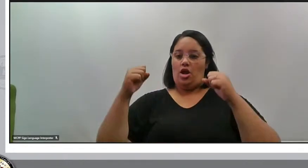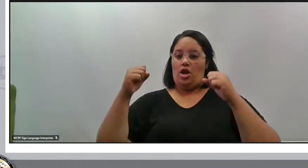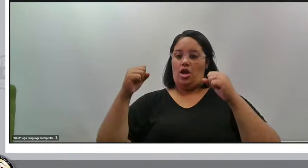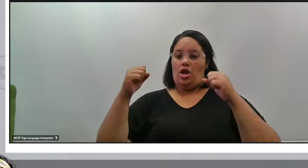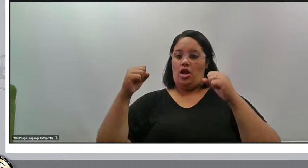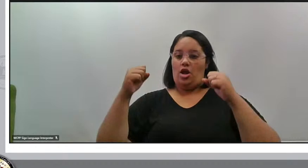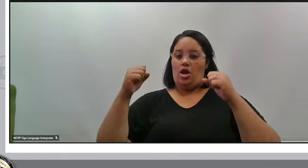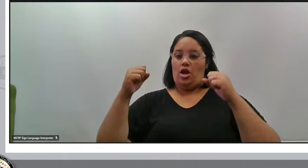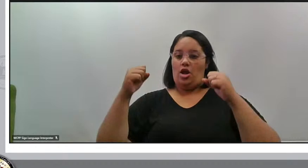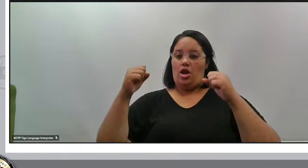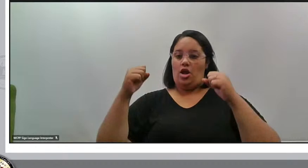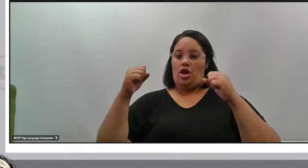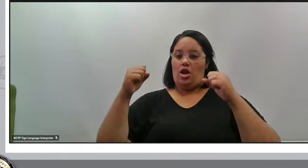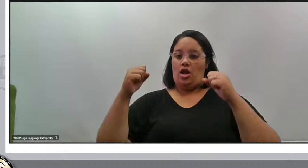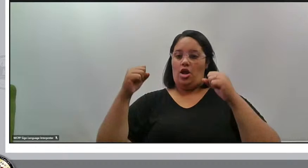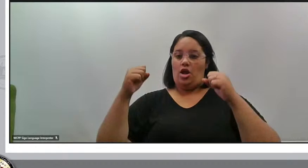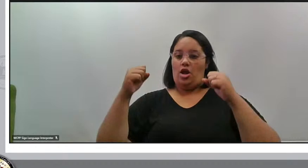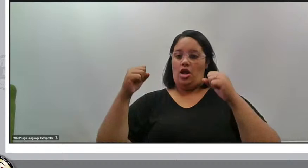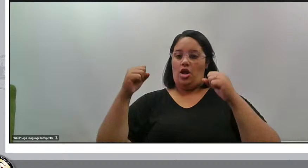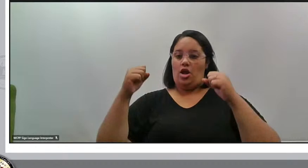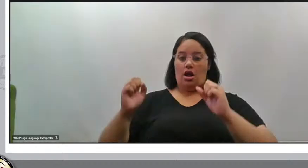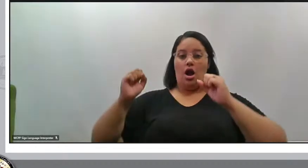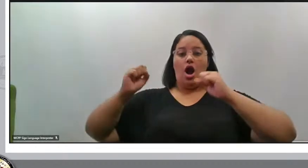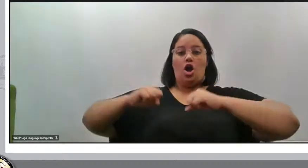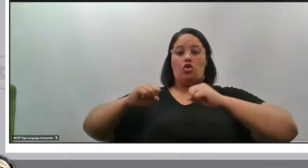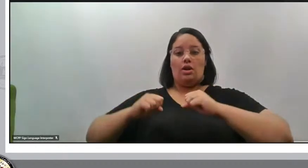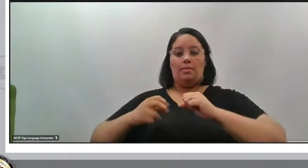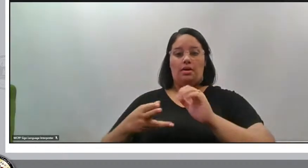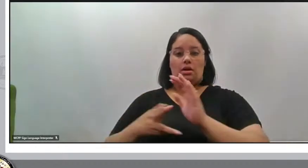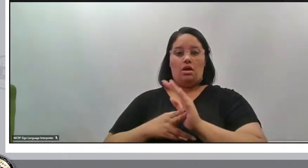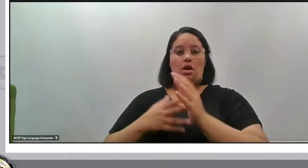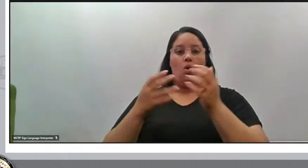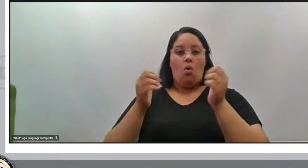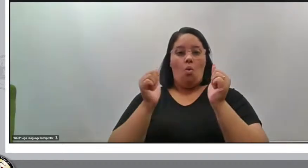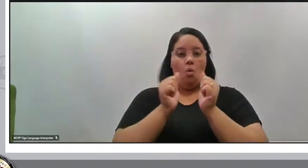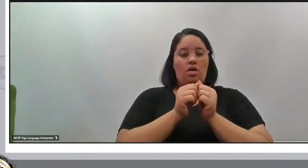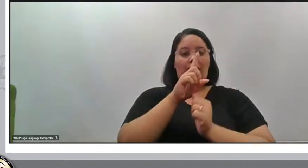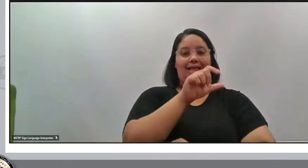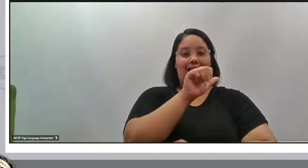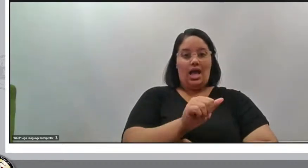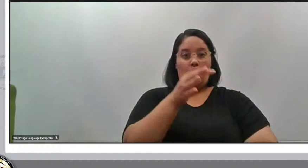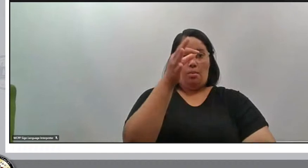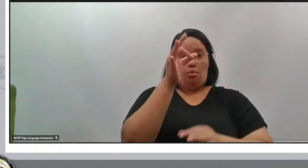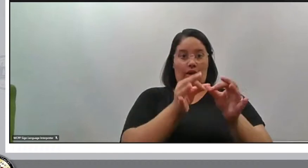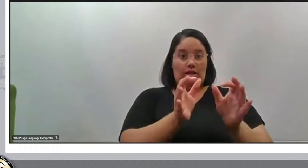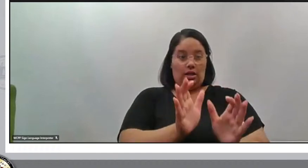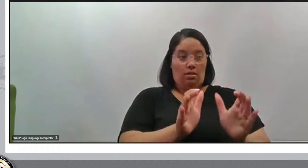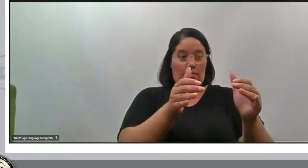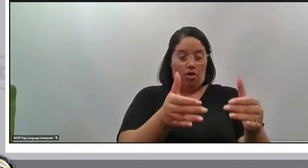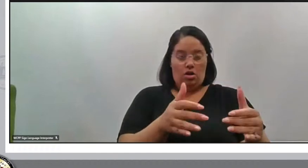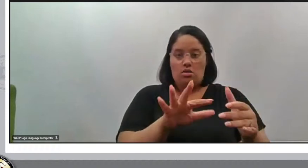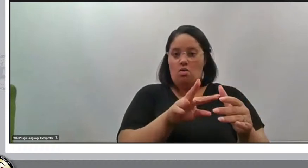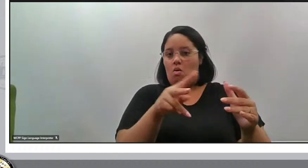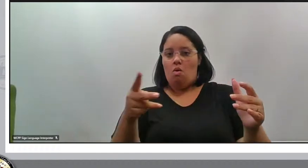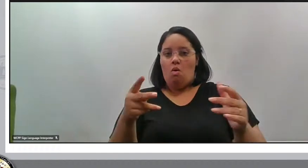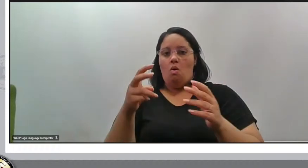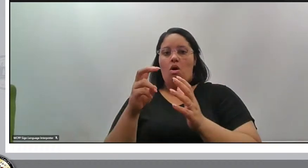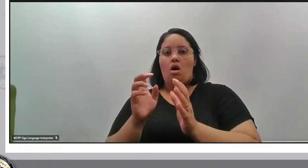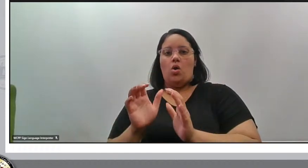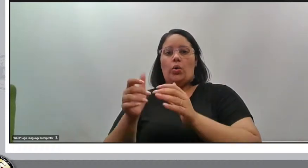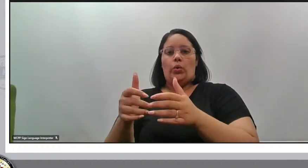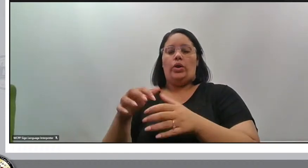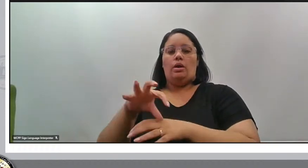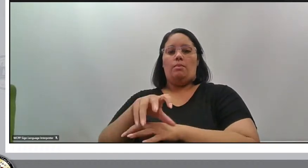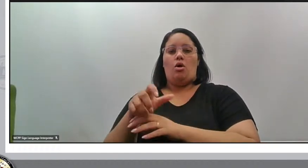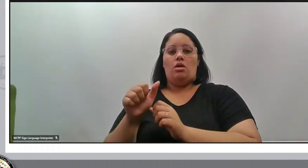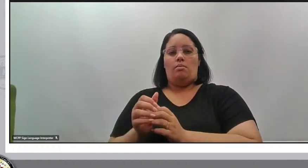they signing agreement with the Democratic Alliance as a political party or as the ruling party in the province,